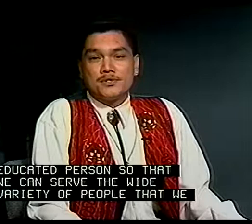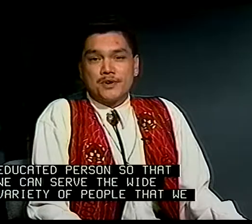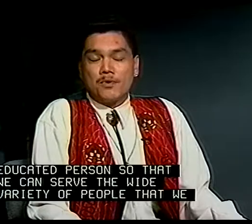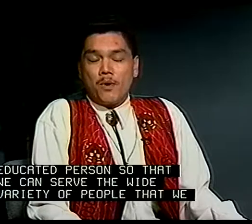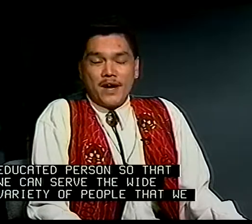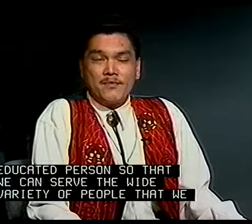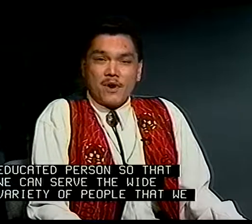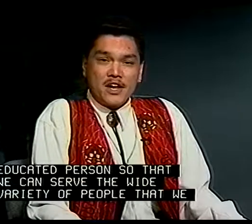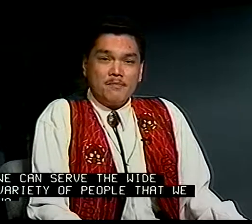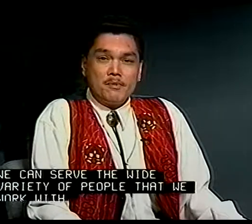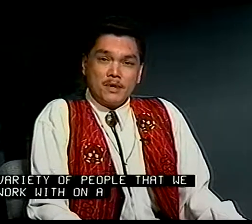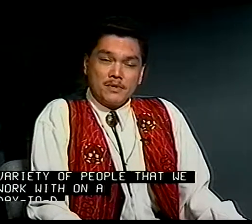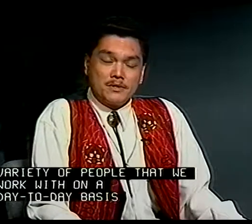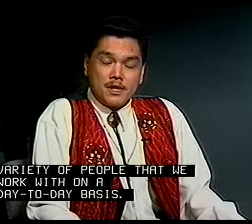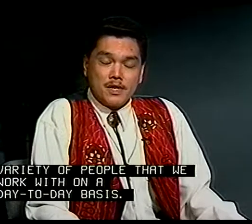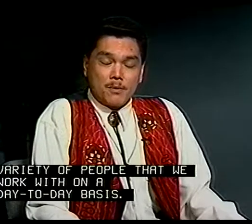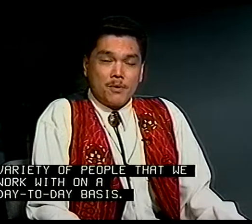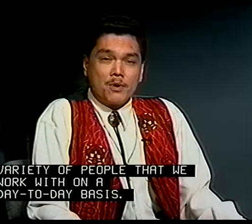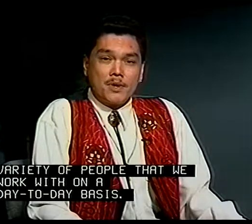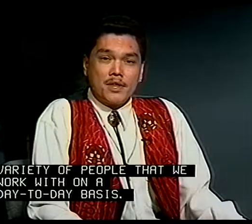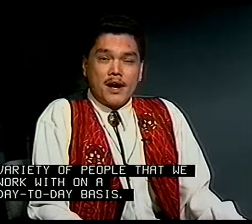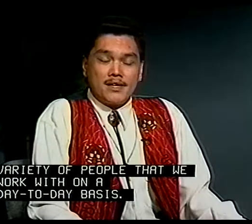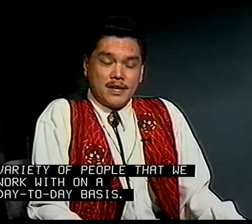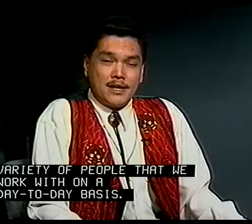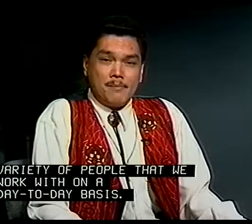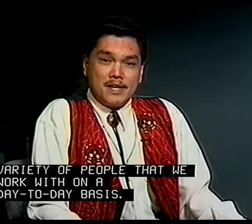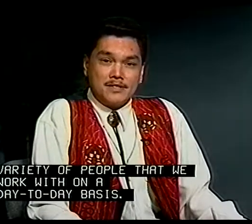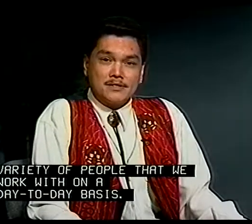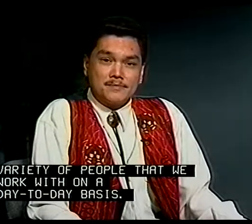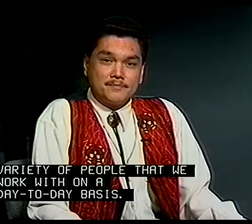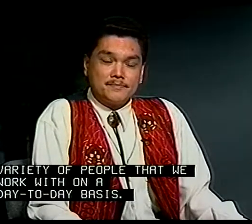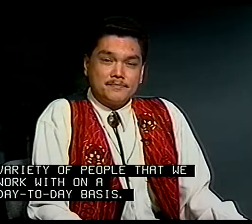serve the wide variety of people that we work with on a day-to-day basis.